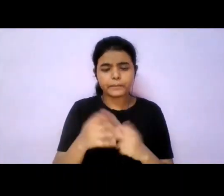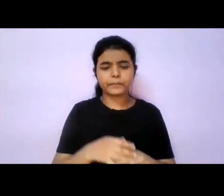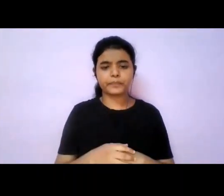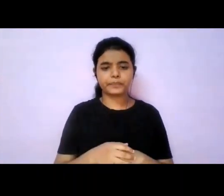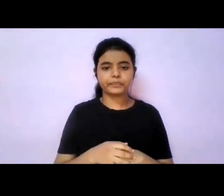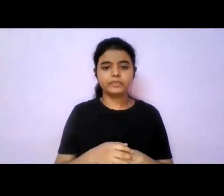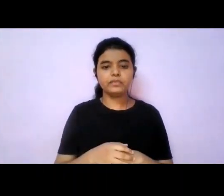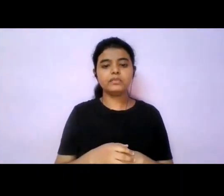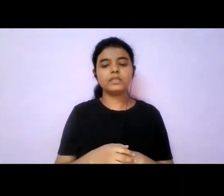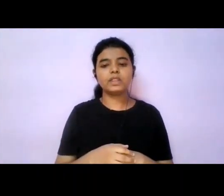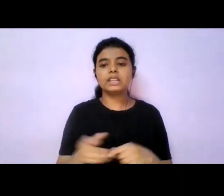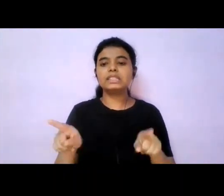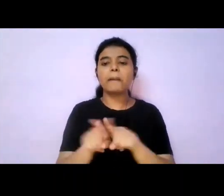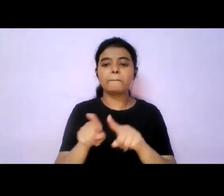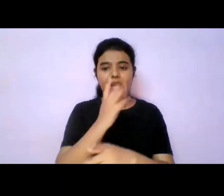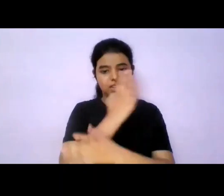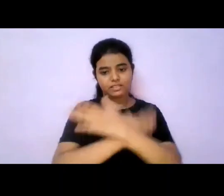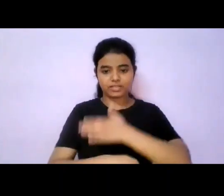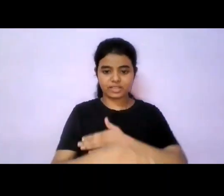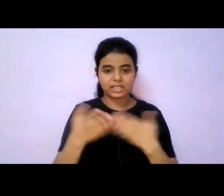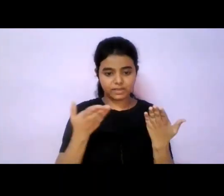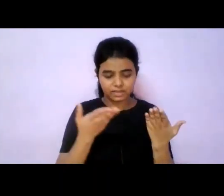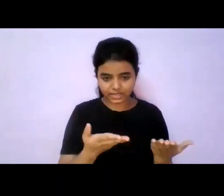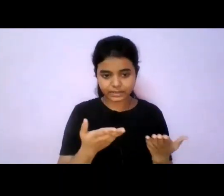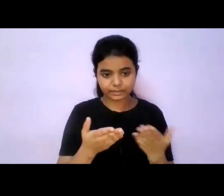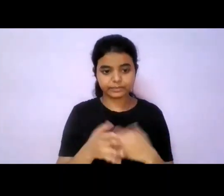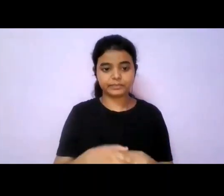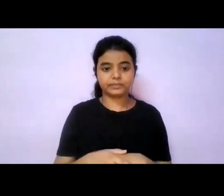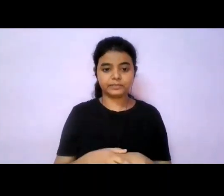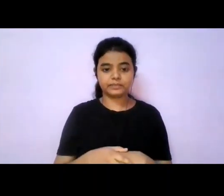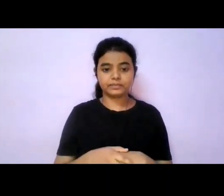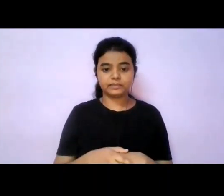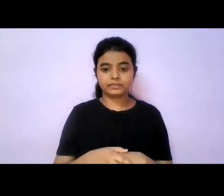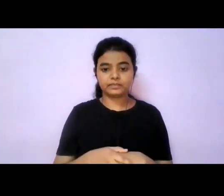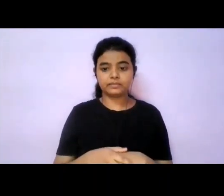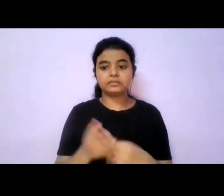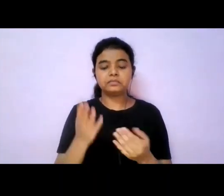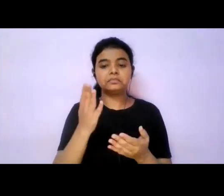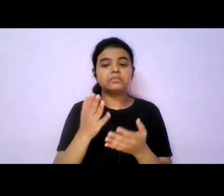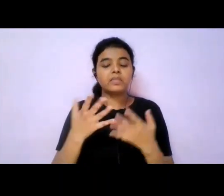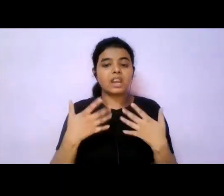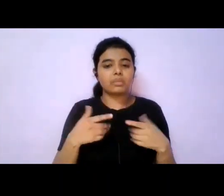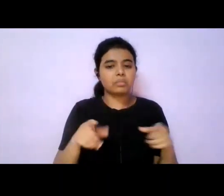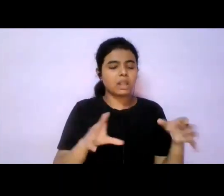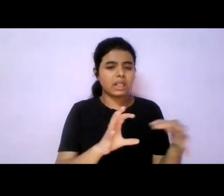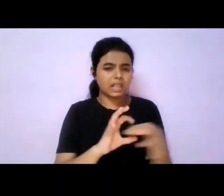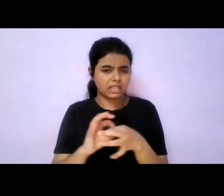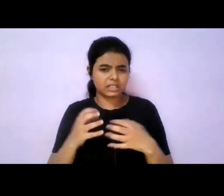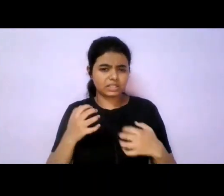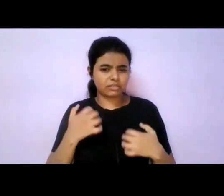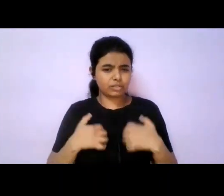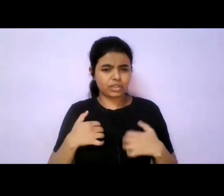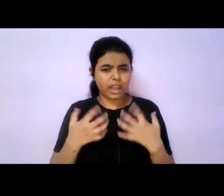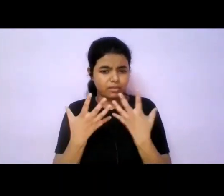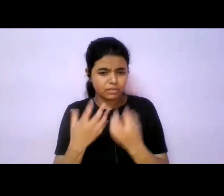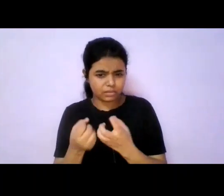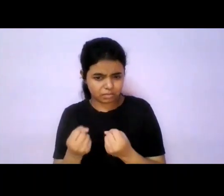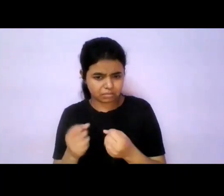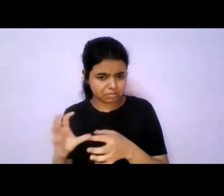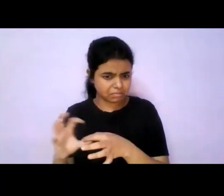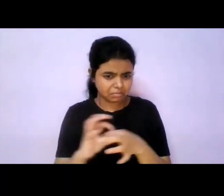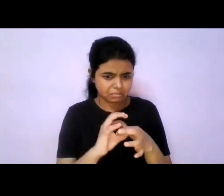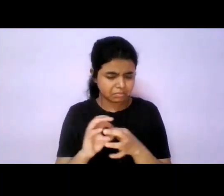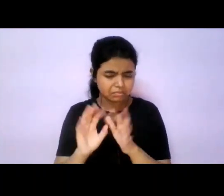argument is that disability permits us to rethink desire. And rethinking